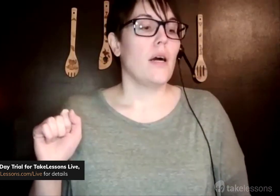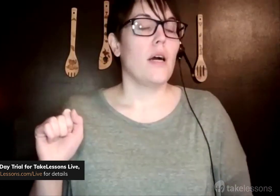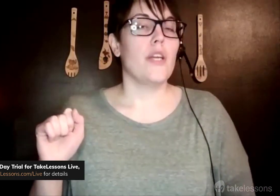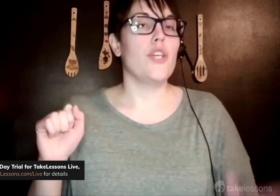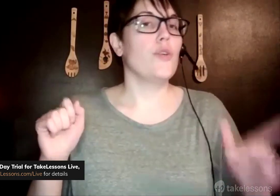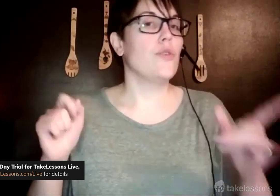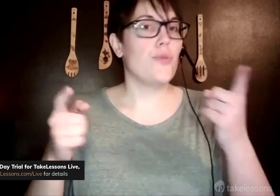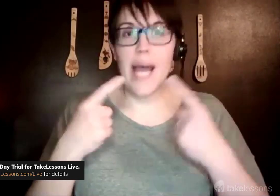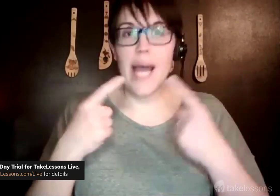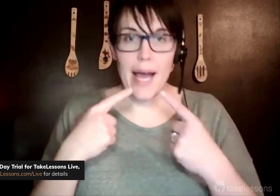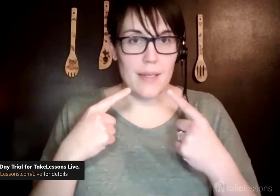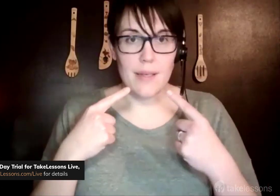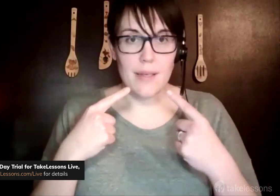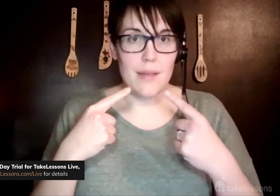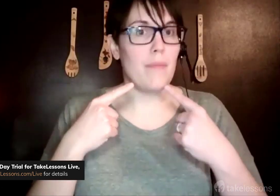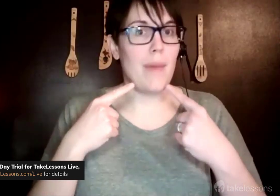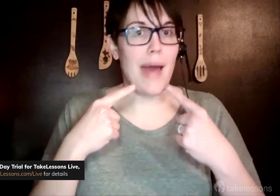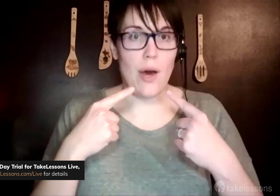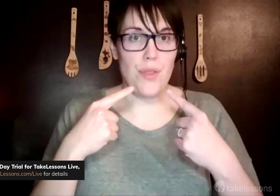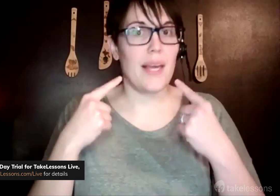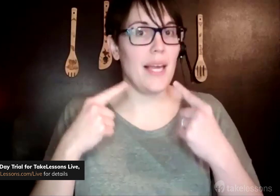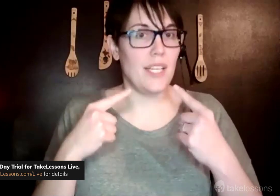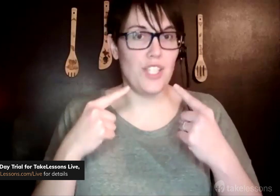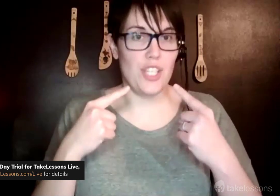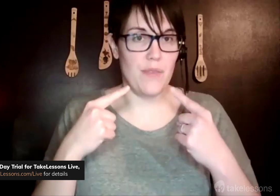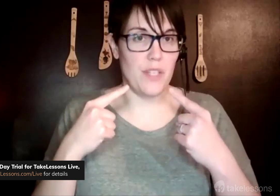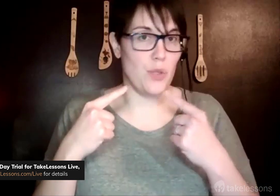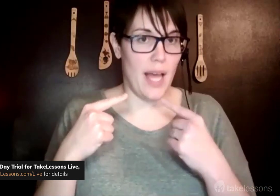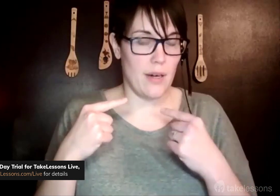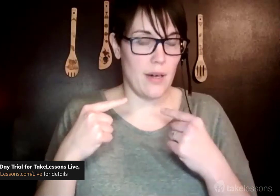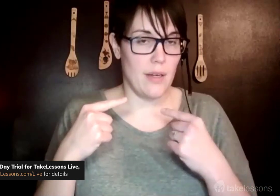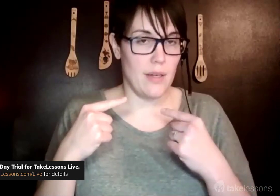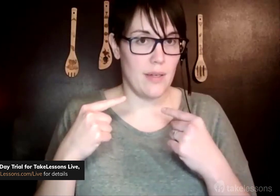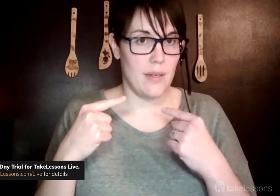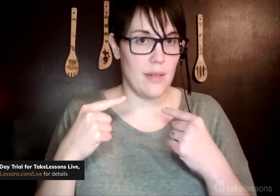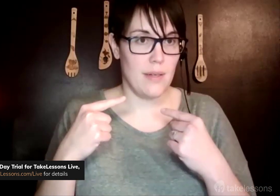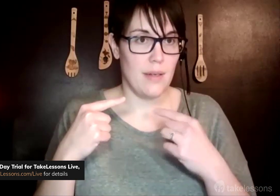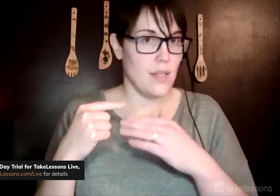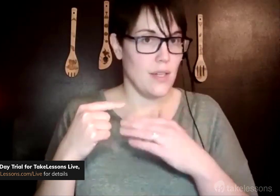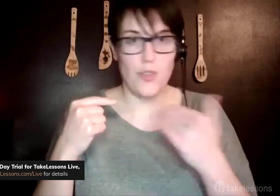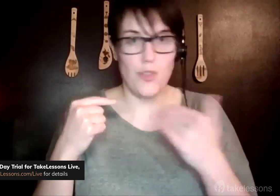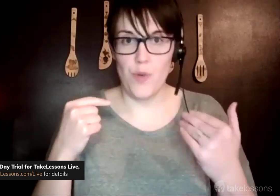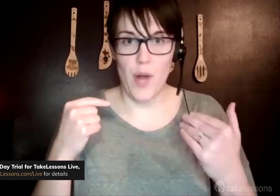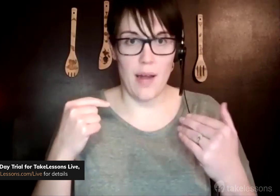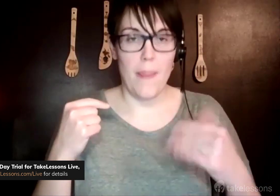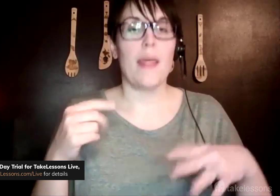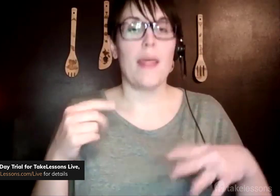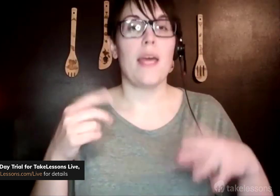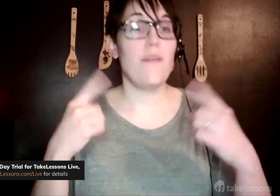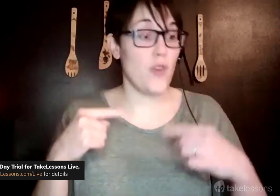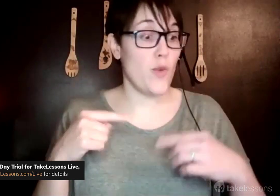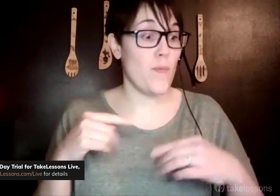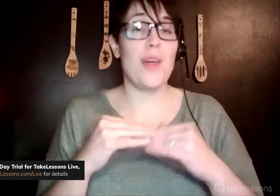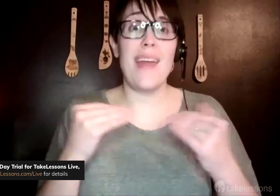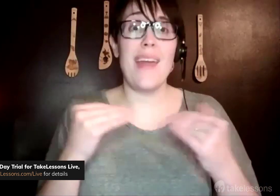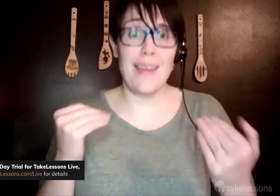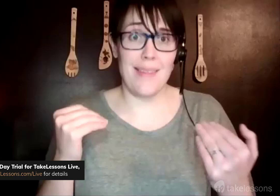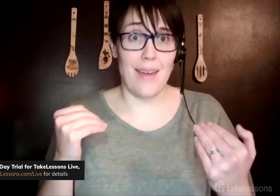You do not mouth each individual letter. You do not. If you mouth anything, you